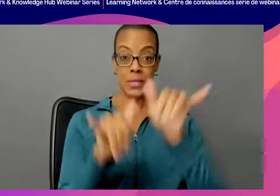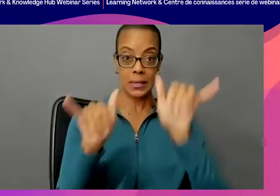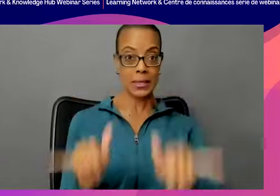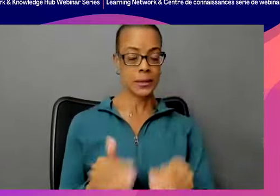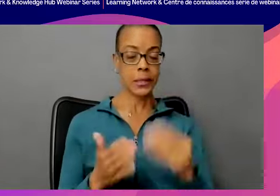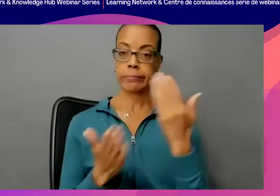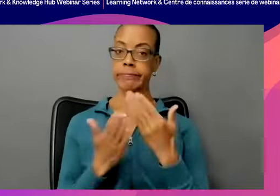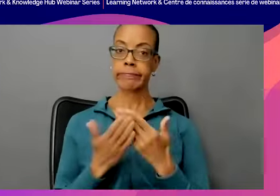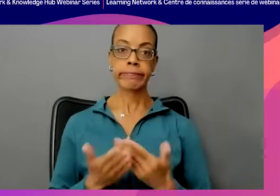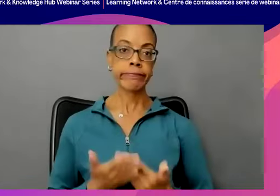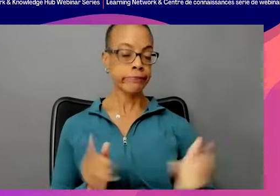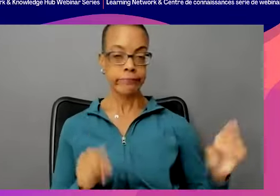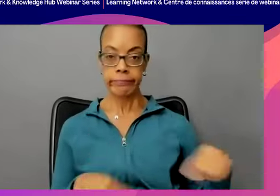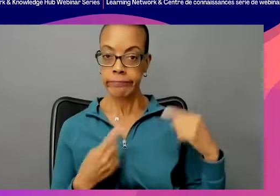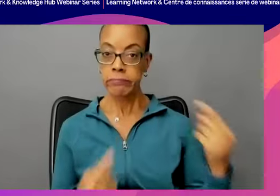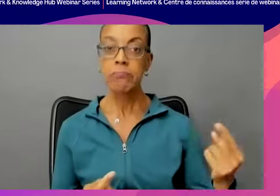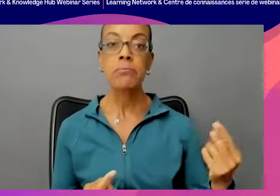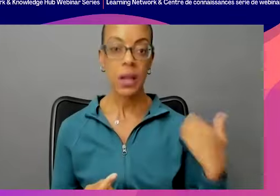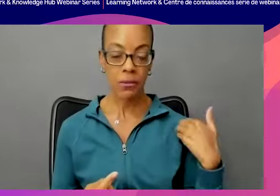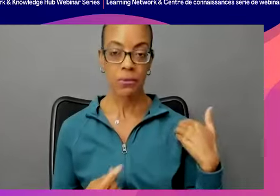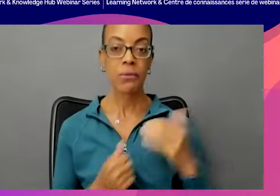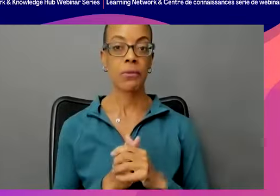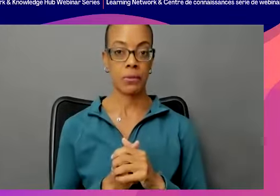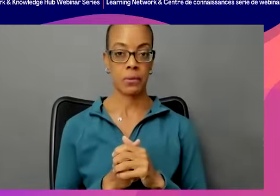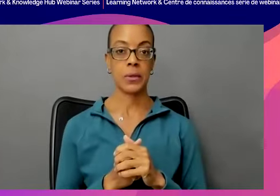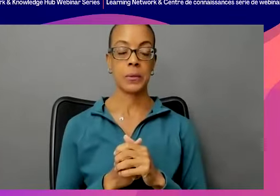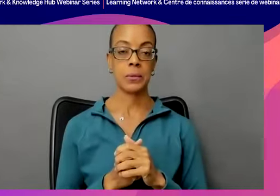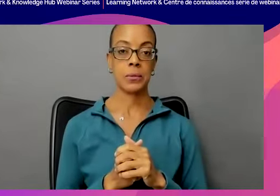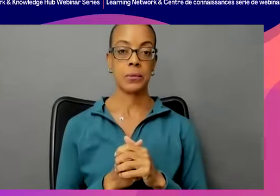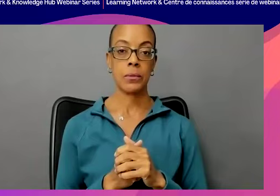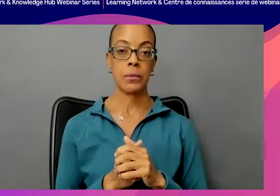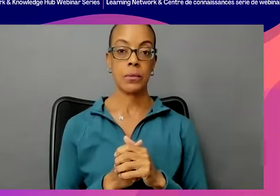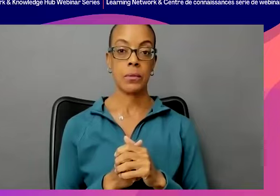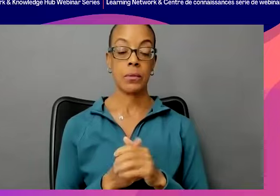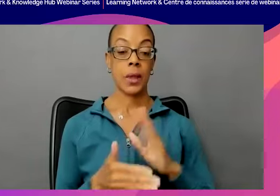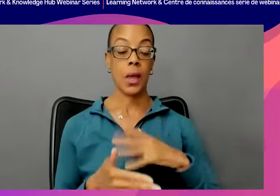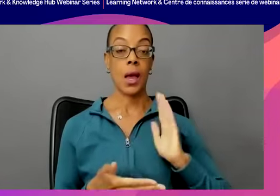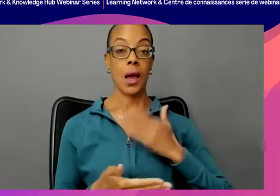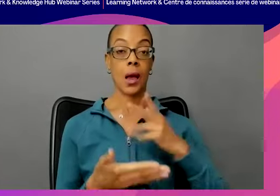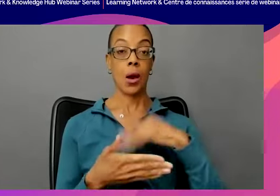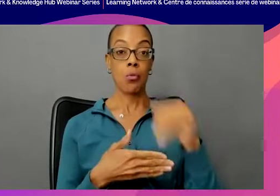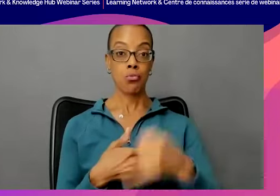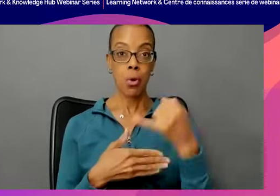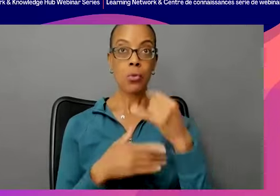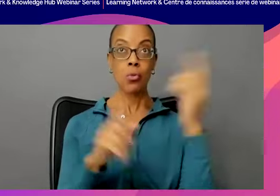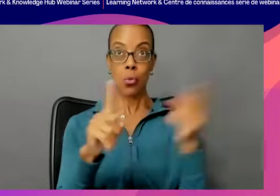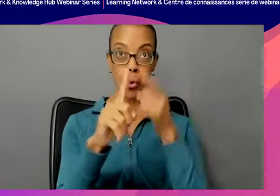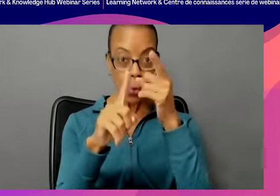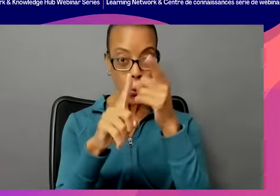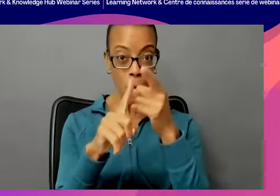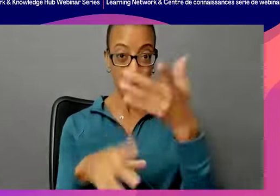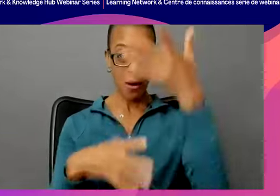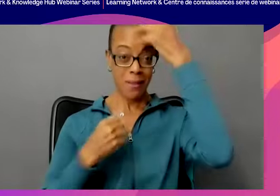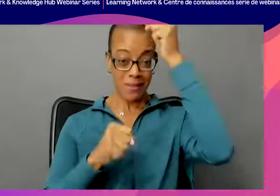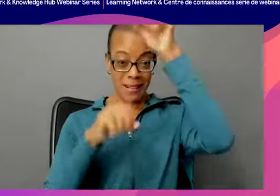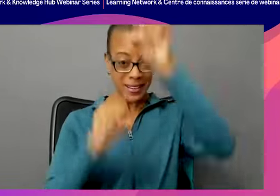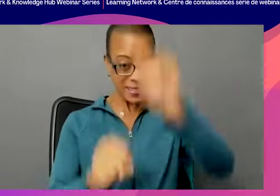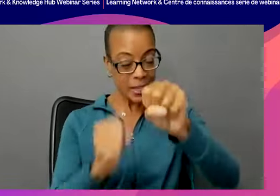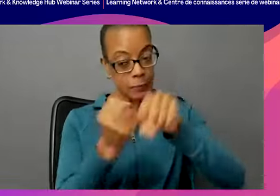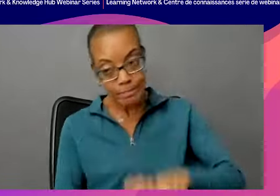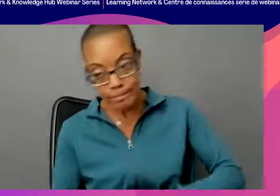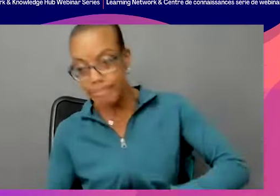documented. We also have citations at the end. In our project, we're aiming to dismantle the colonized practice of the child welfare